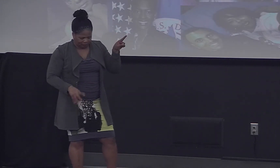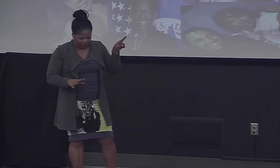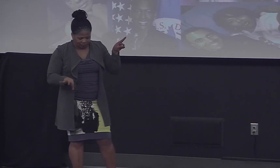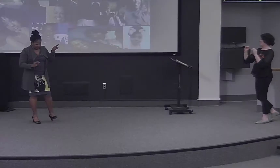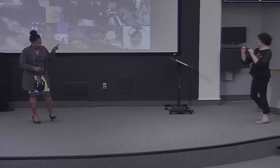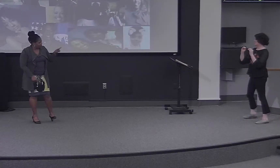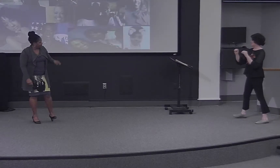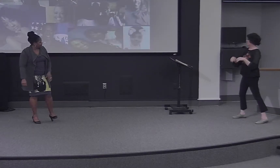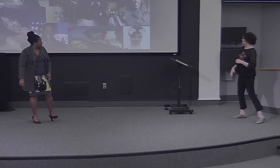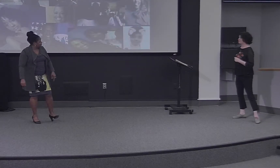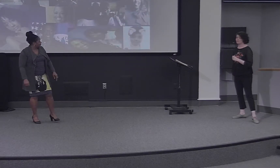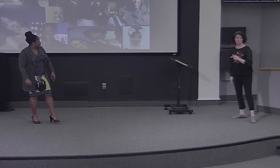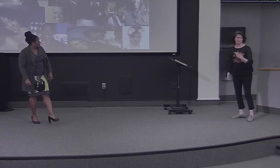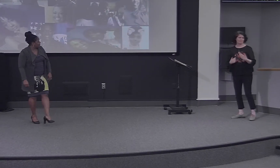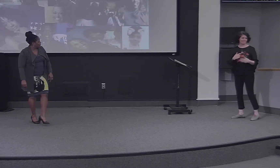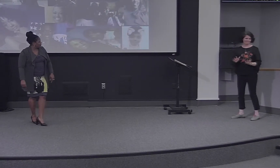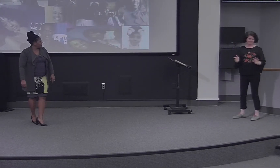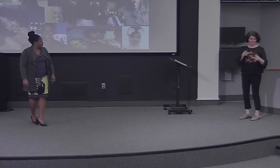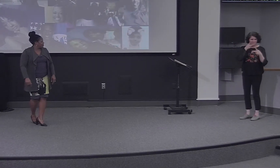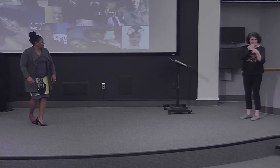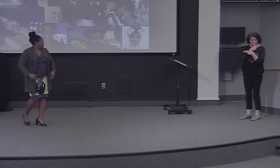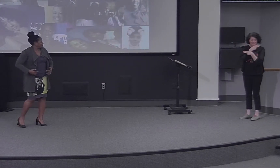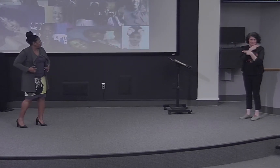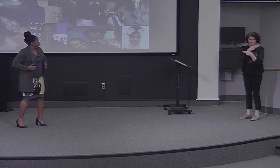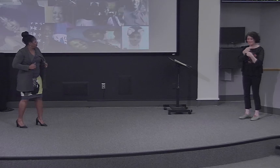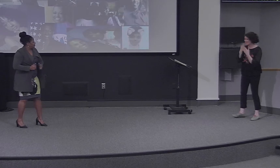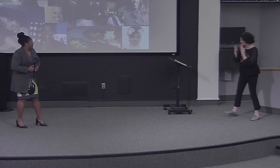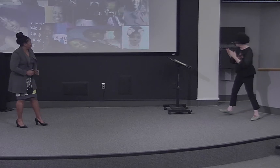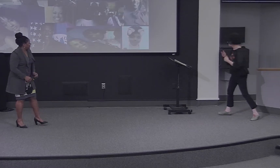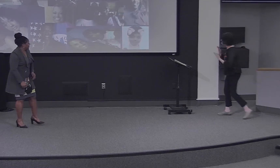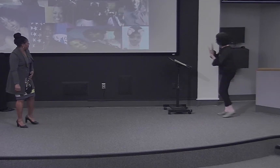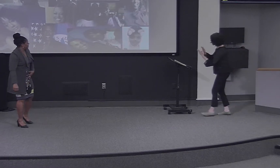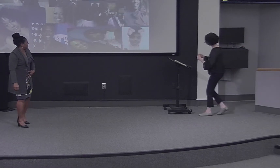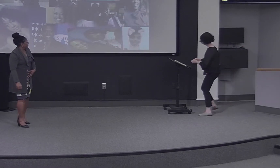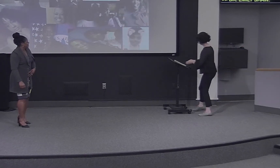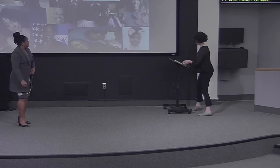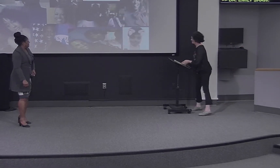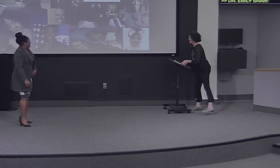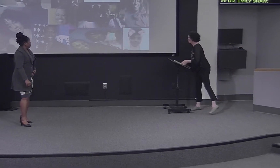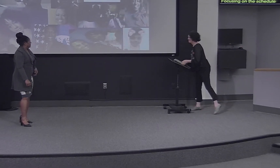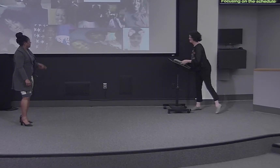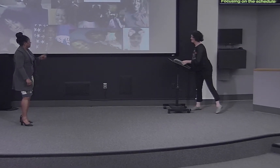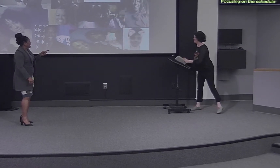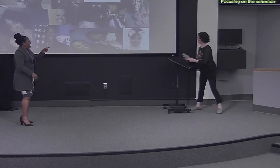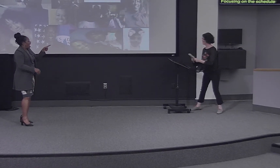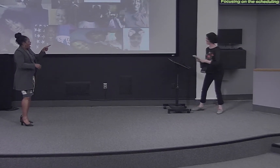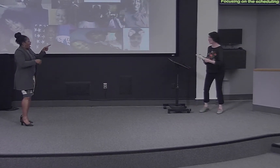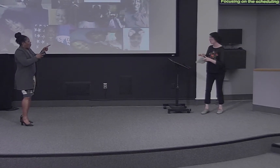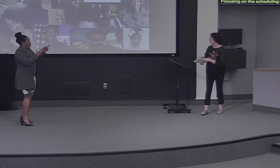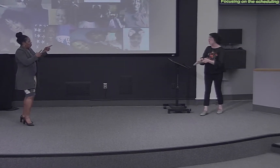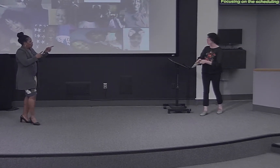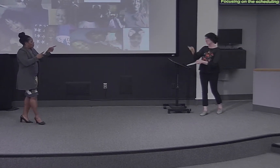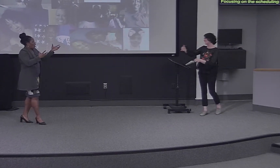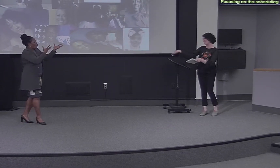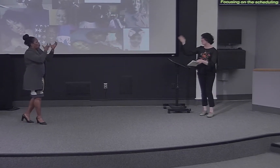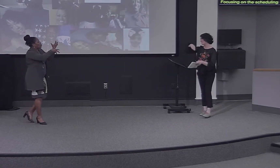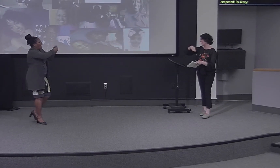So focusing on the scheduling aspect is key. I will stop now and turn it over to the audience.